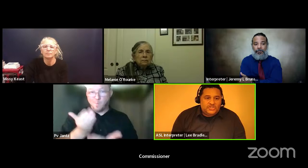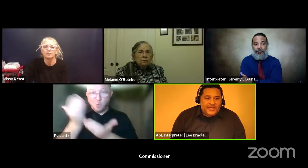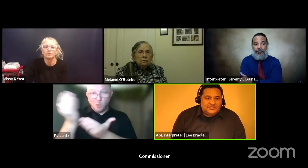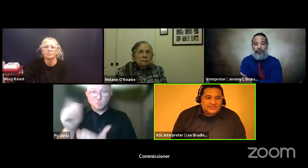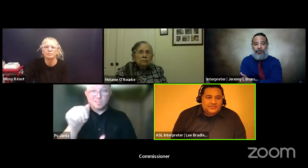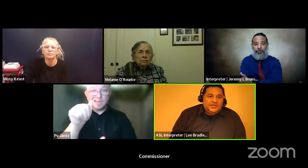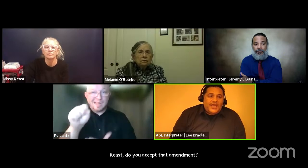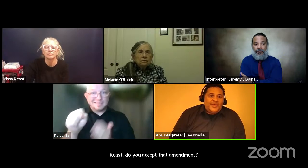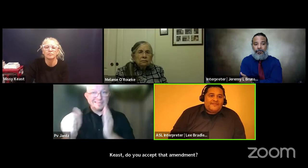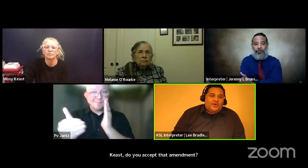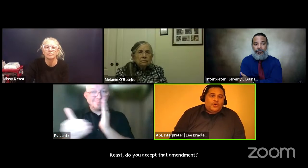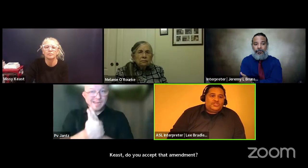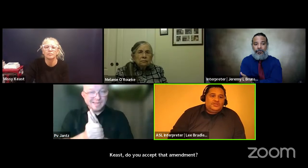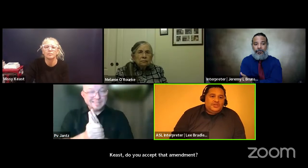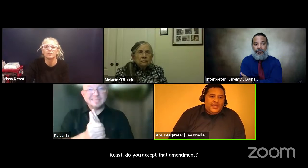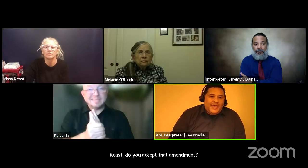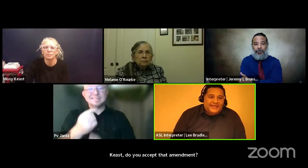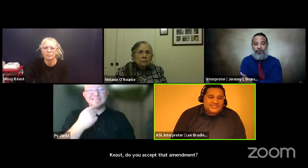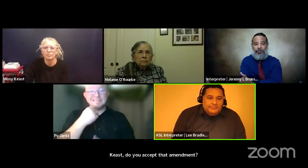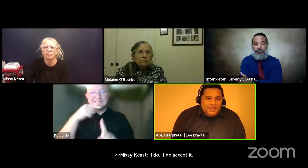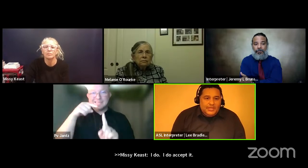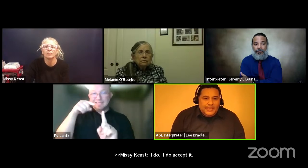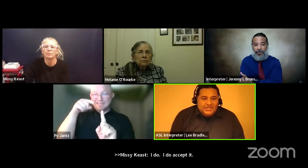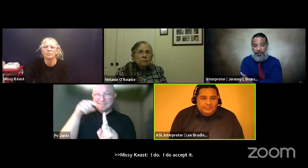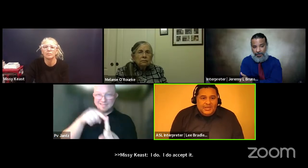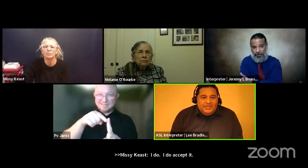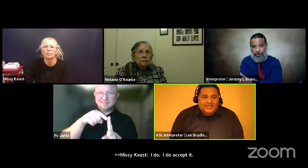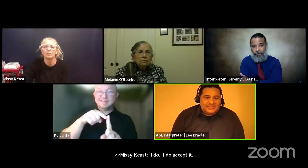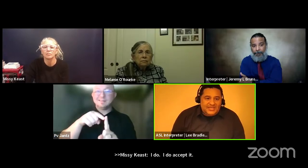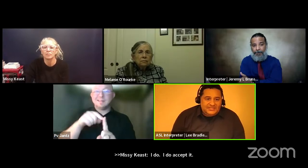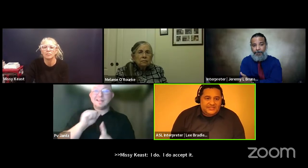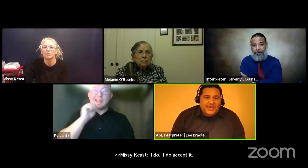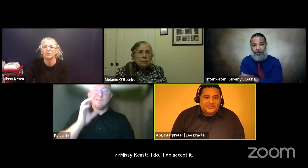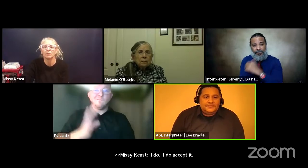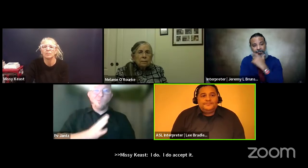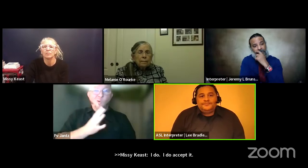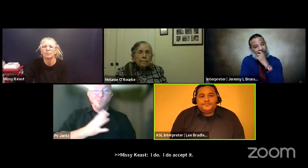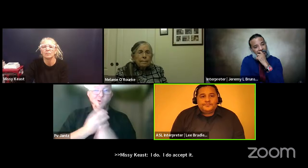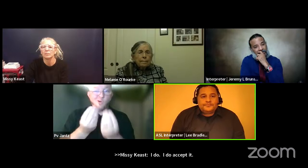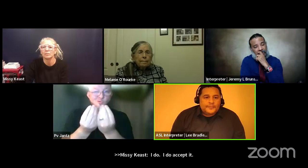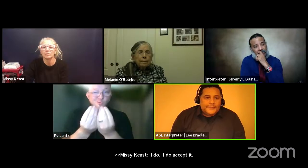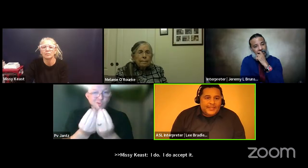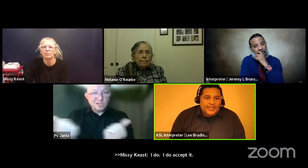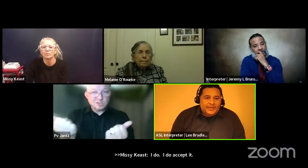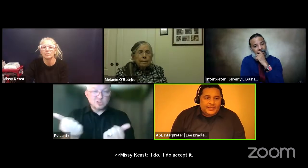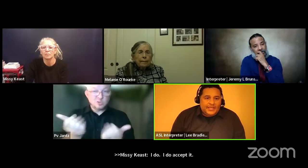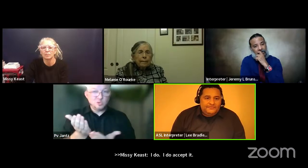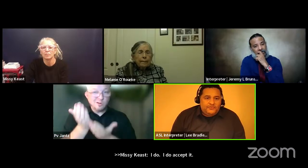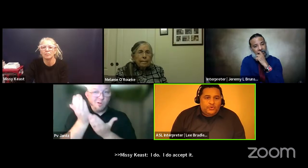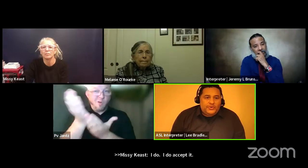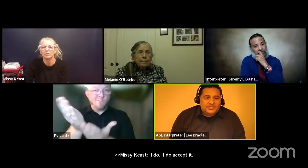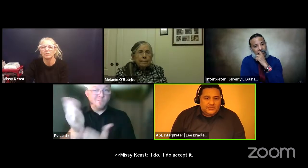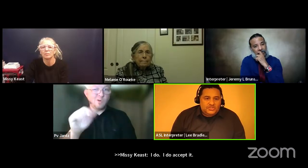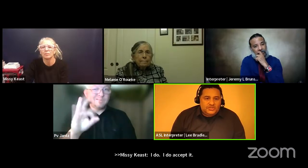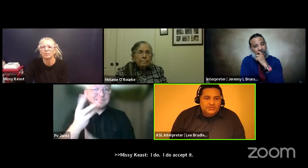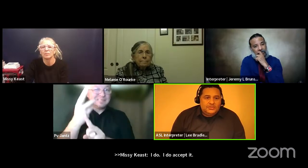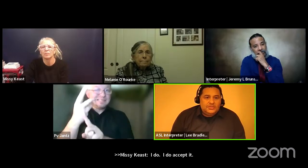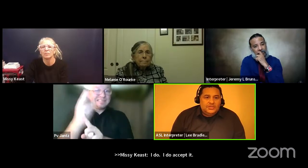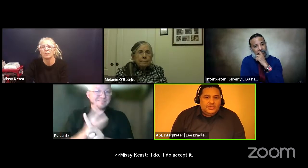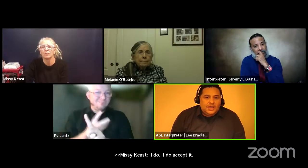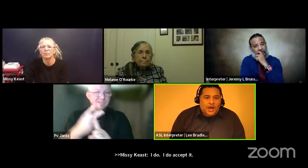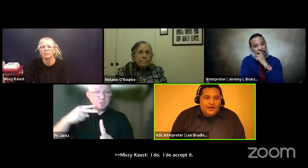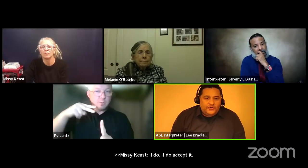Commissioner Jantz, now we have a motion as an amendment that says that an informal